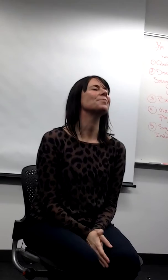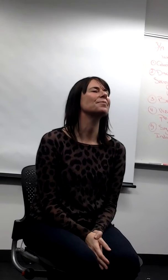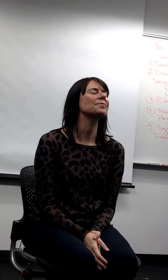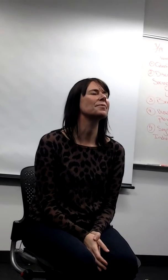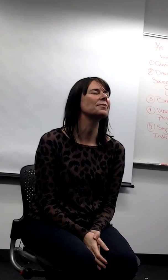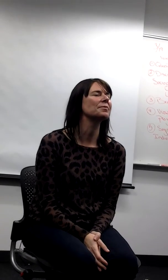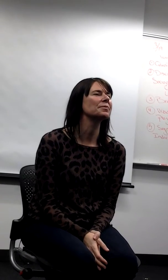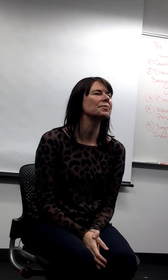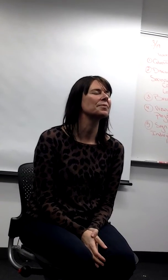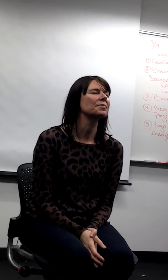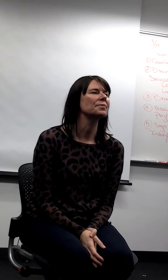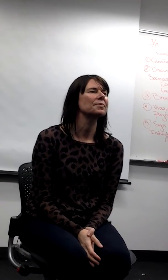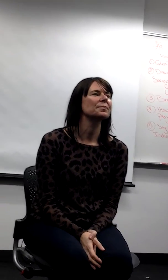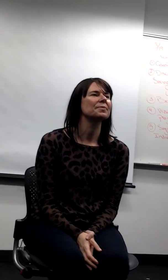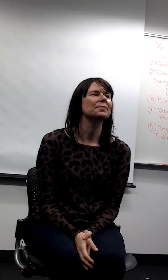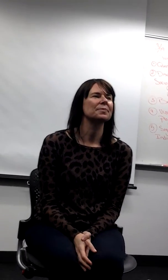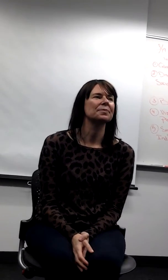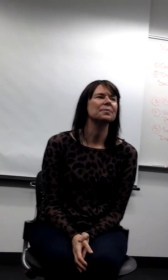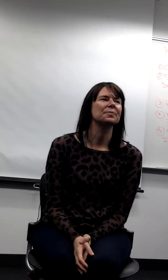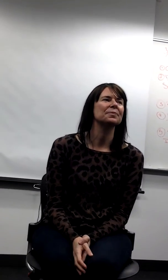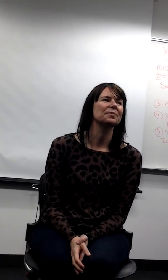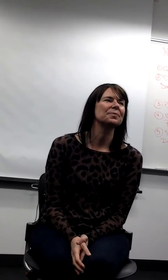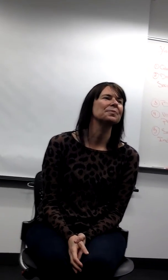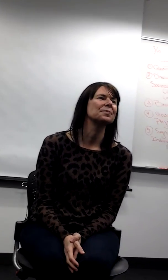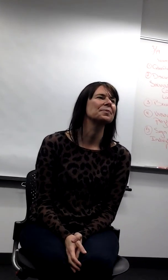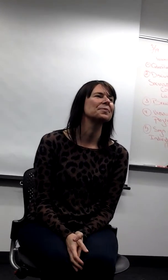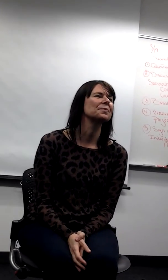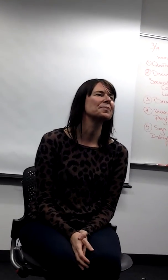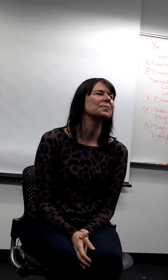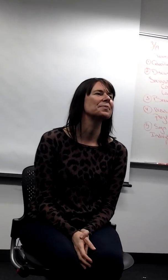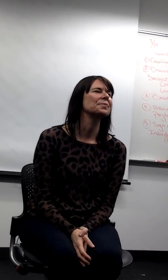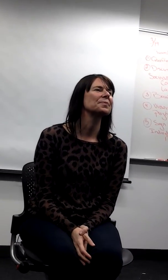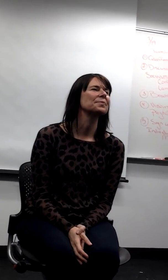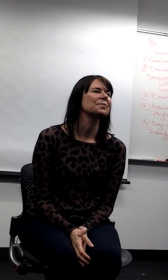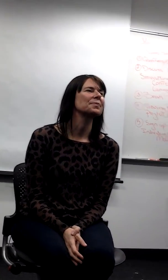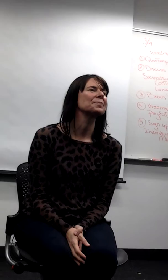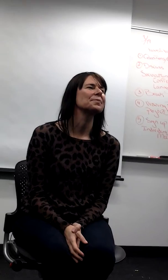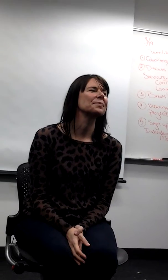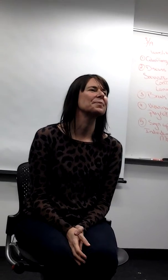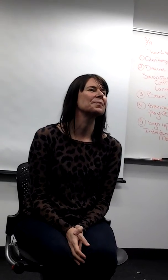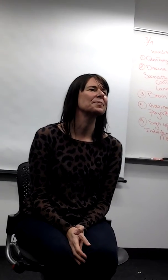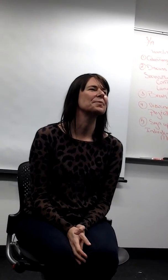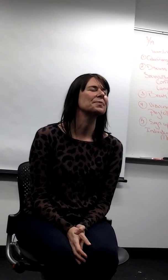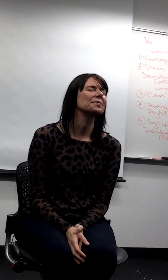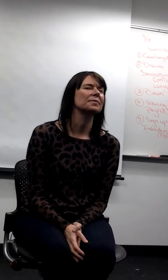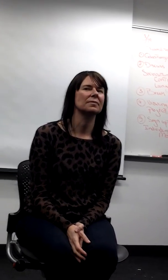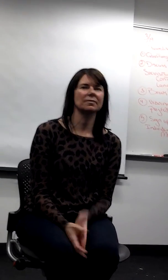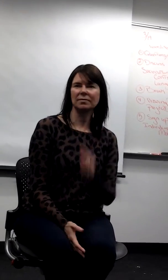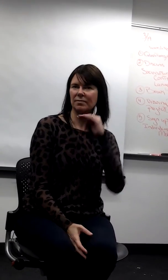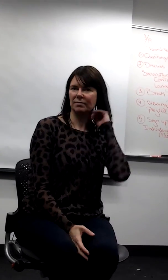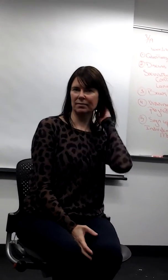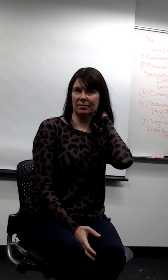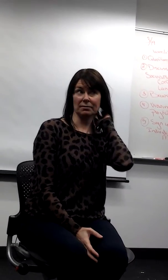One day, my mom and I had gone grocery shopping. My mom was in the front seat driving, and I was behind her in the back seat.